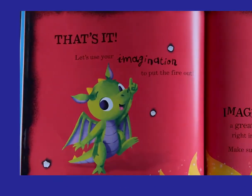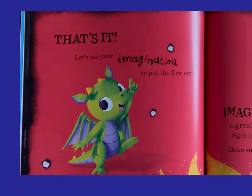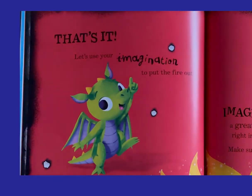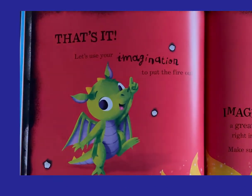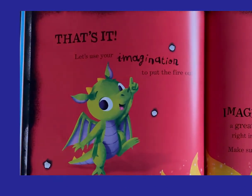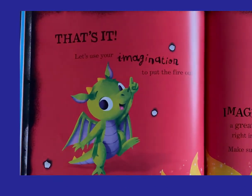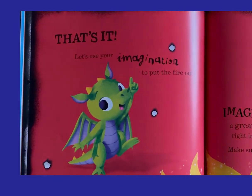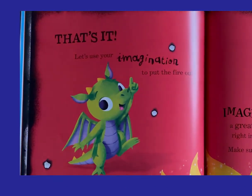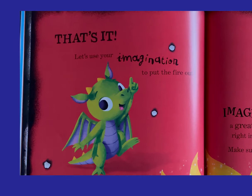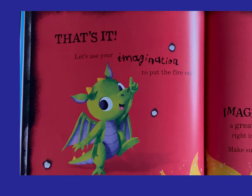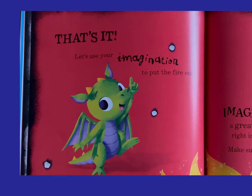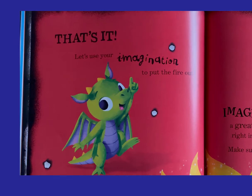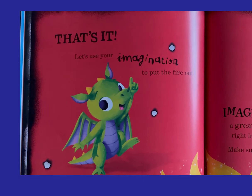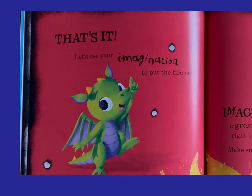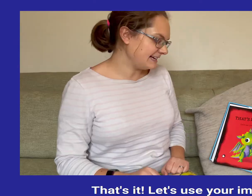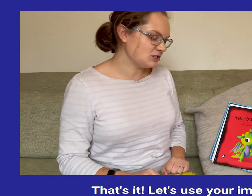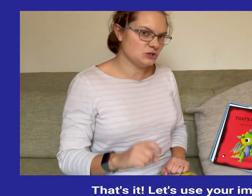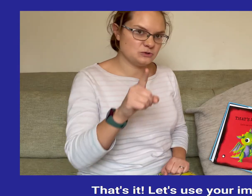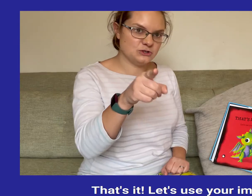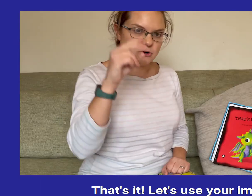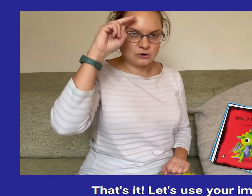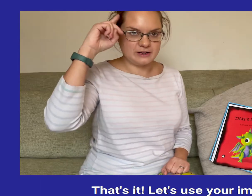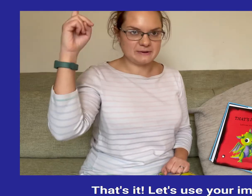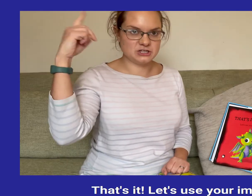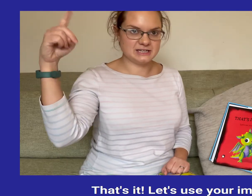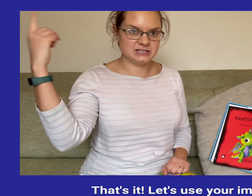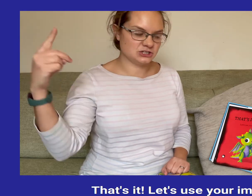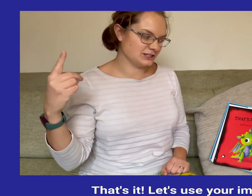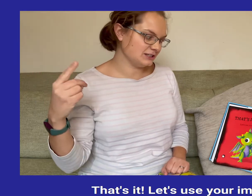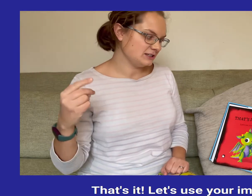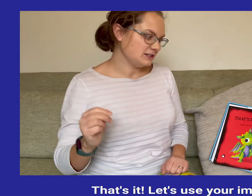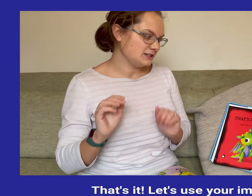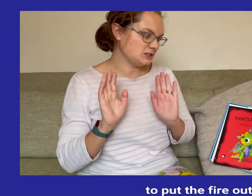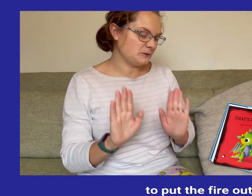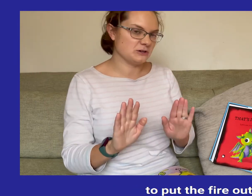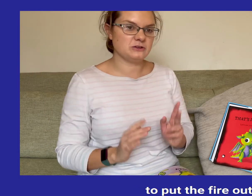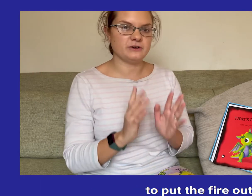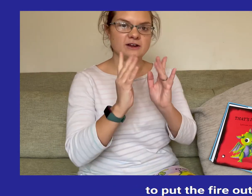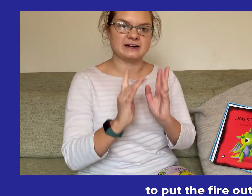That's it. Let's use your imagination to put the fire out.